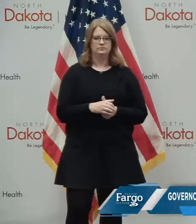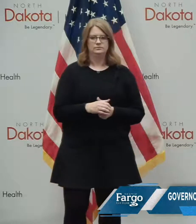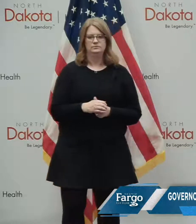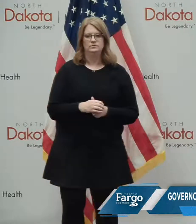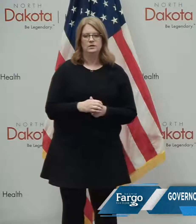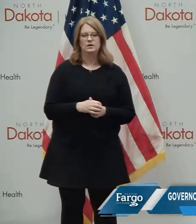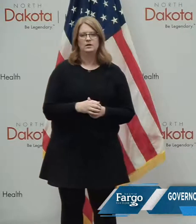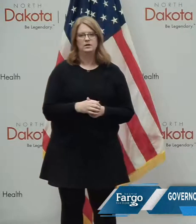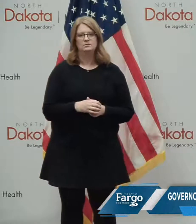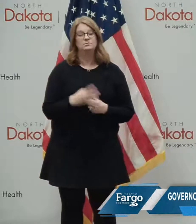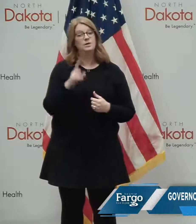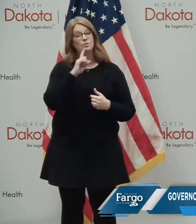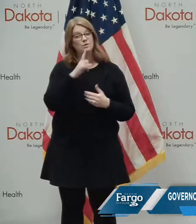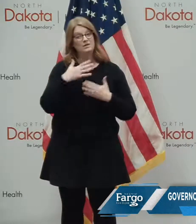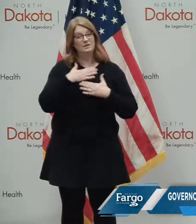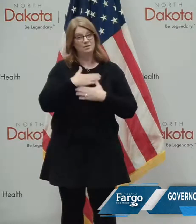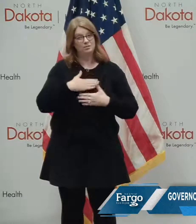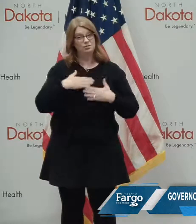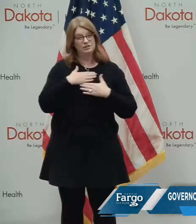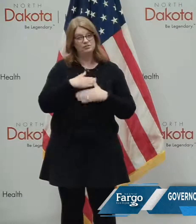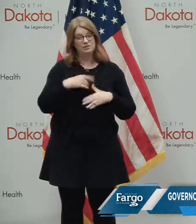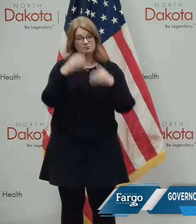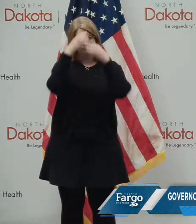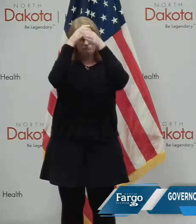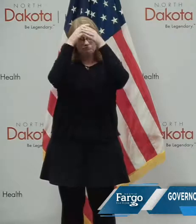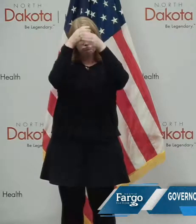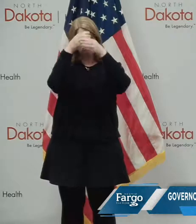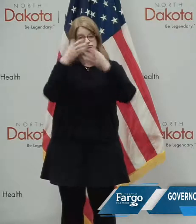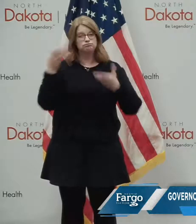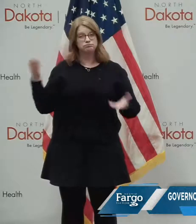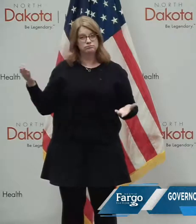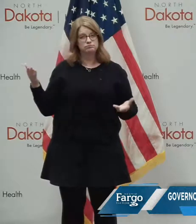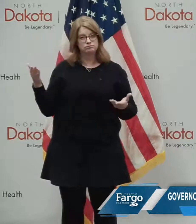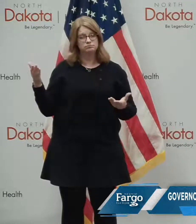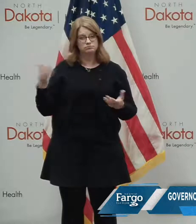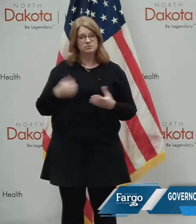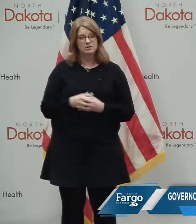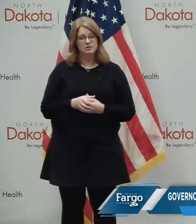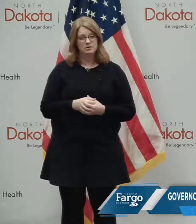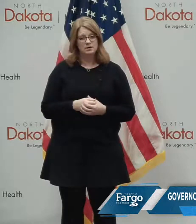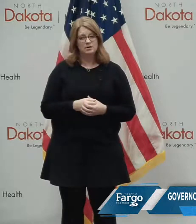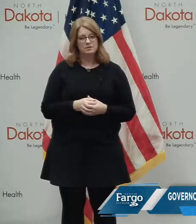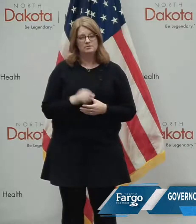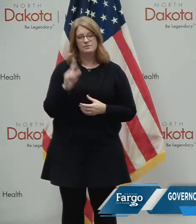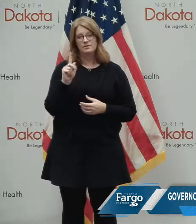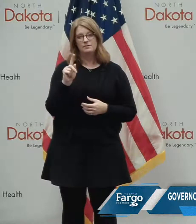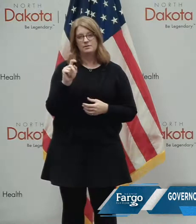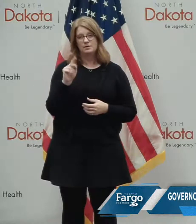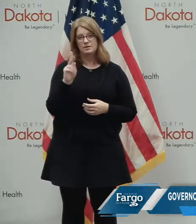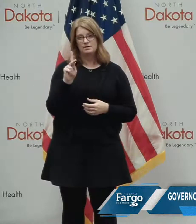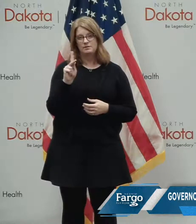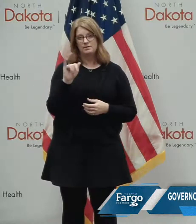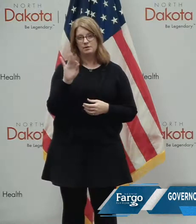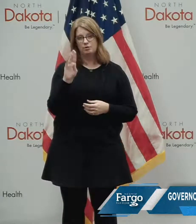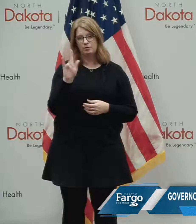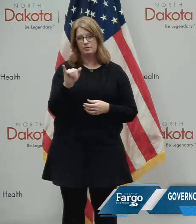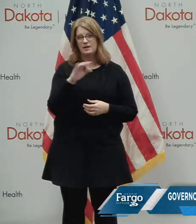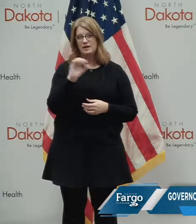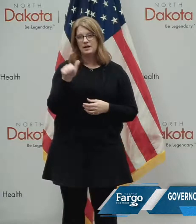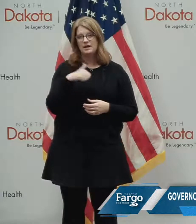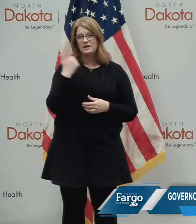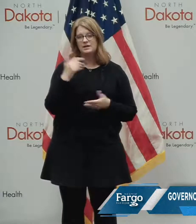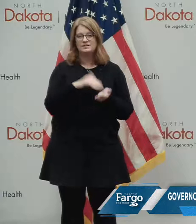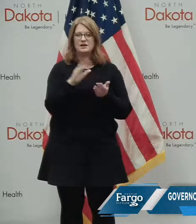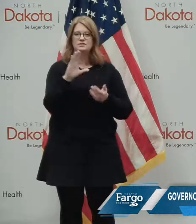We certainly appreciate the expertise and input from Kirby and other medical professionals like Dr. Connell,